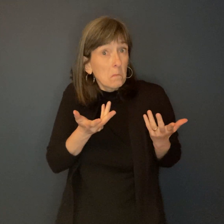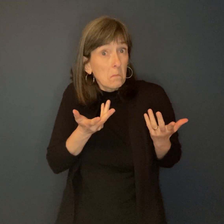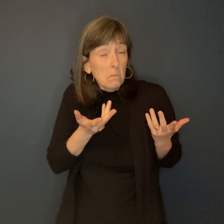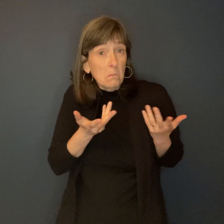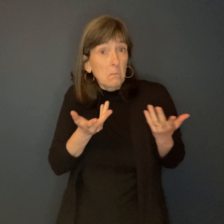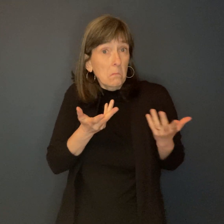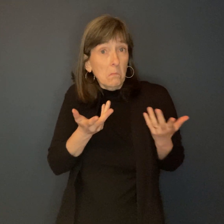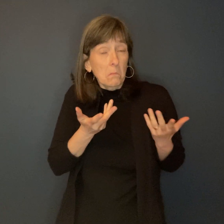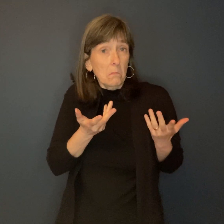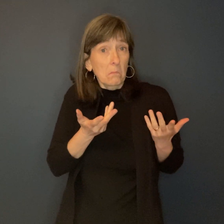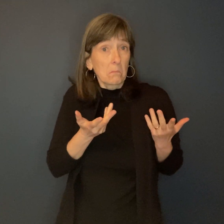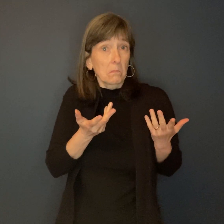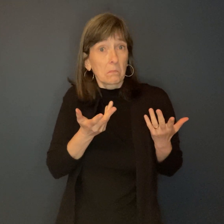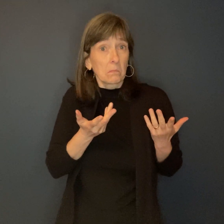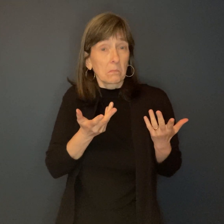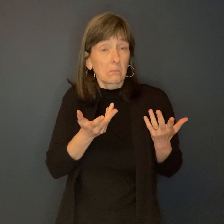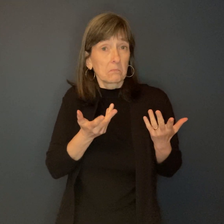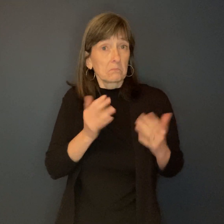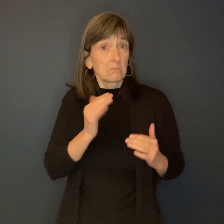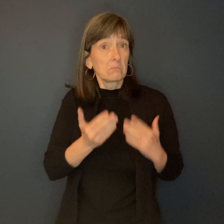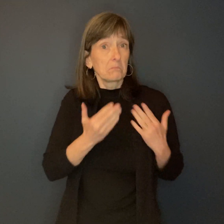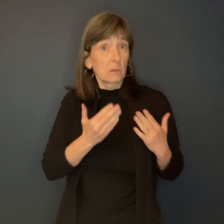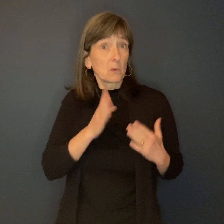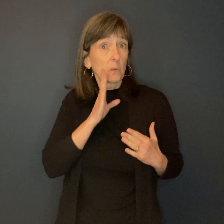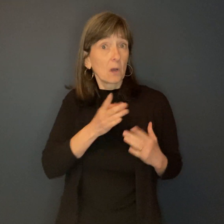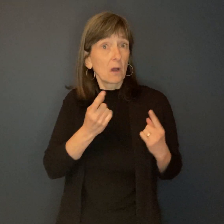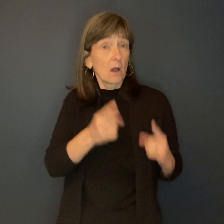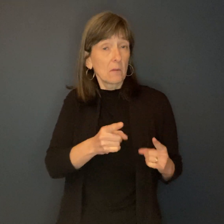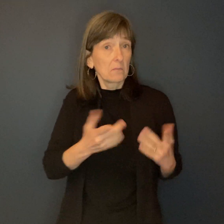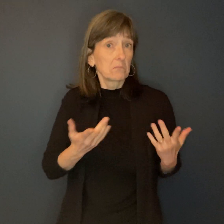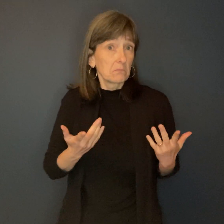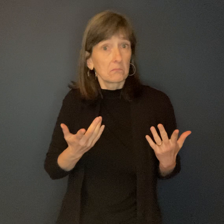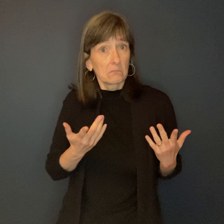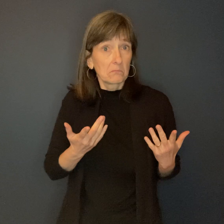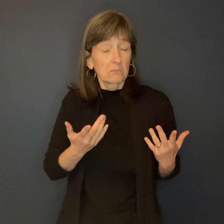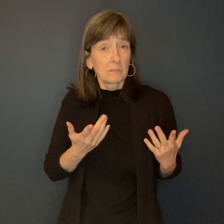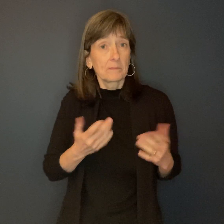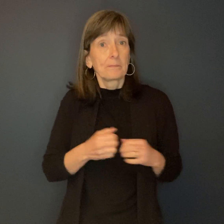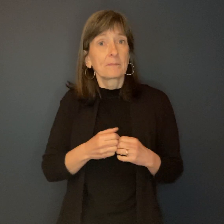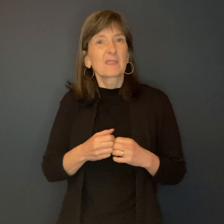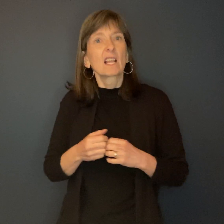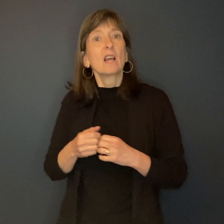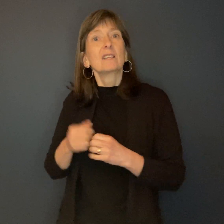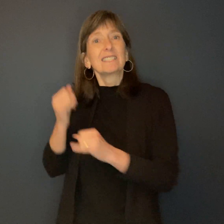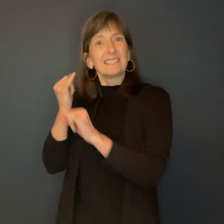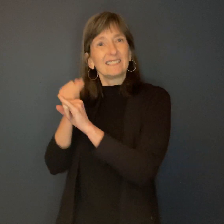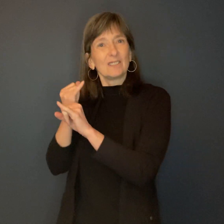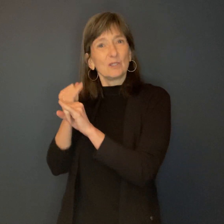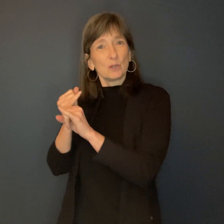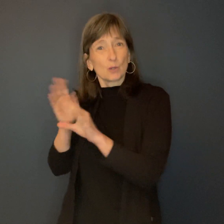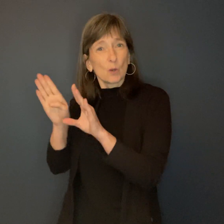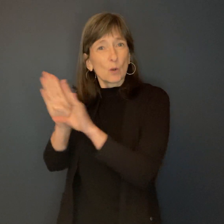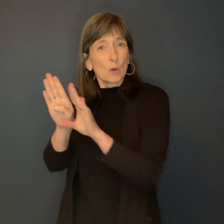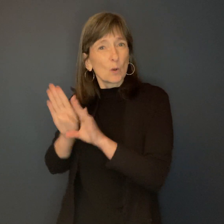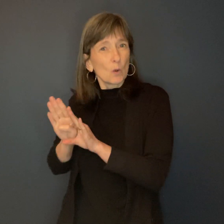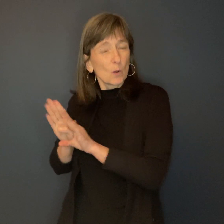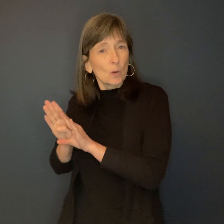logical step to take place. So I think the closure of the institutions and the formation of